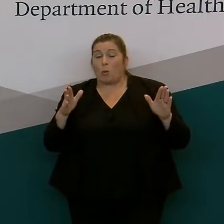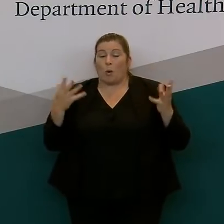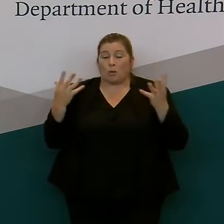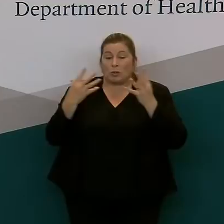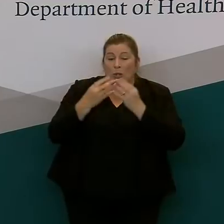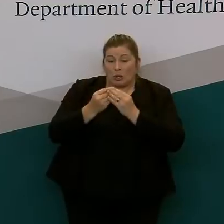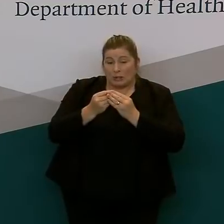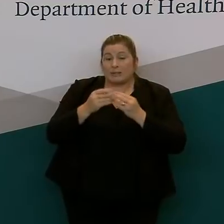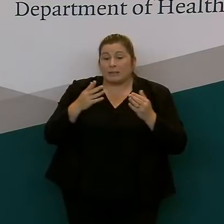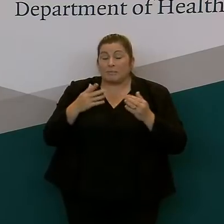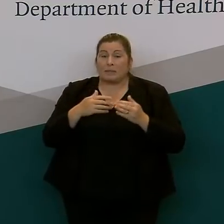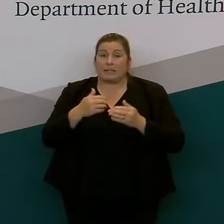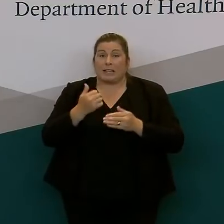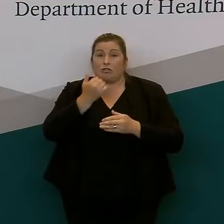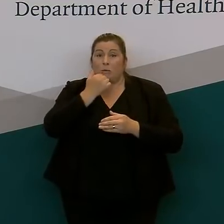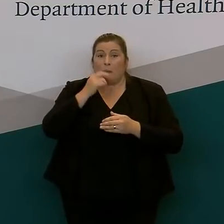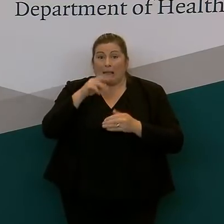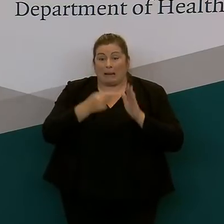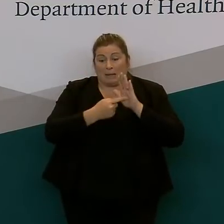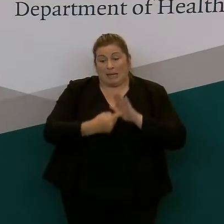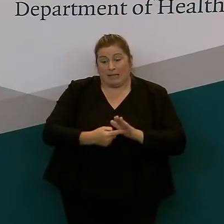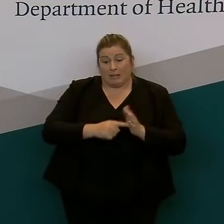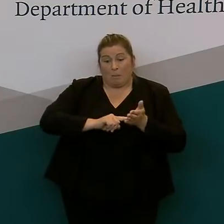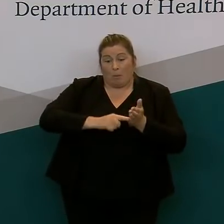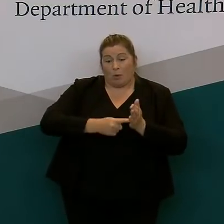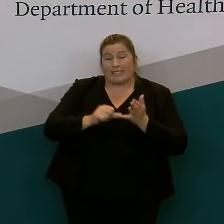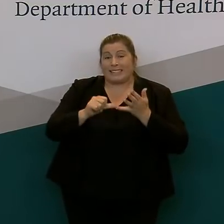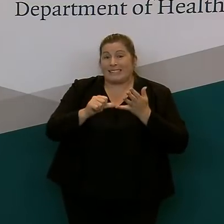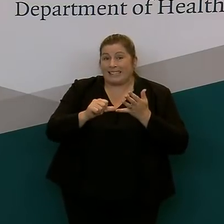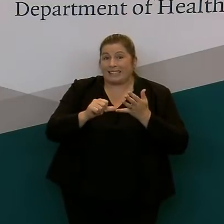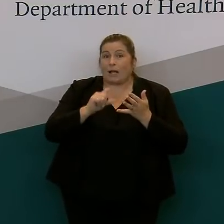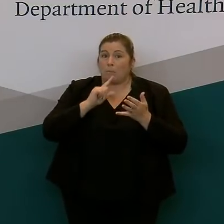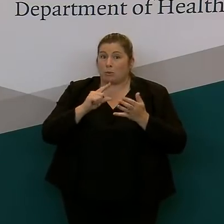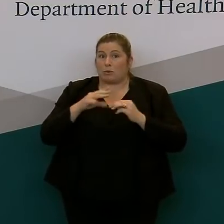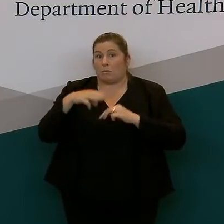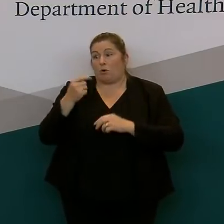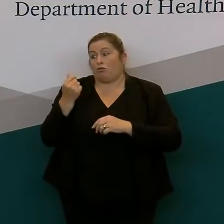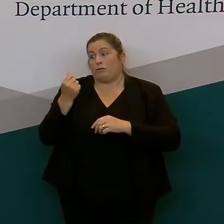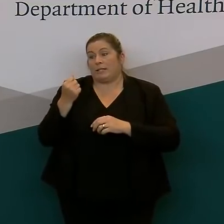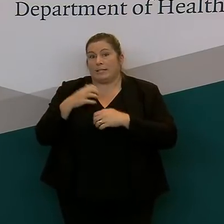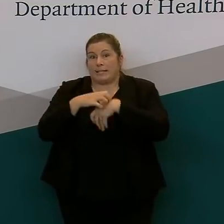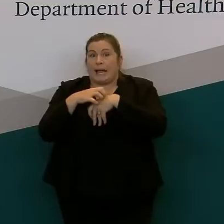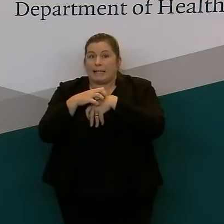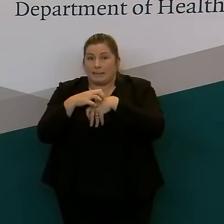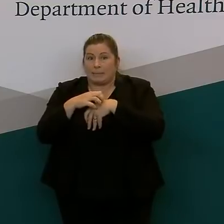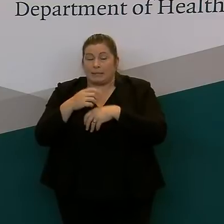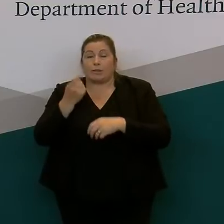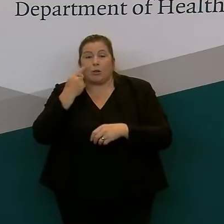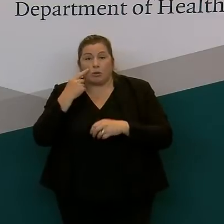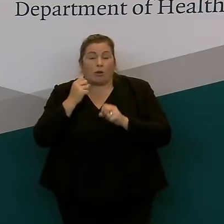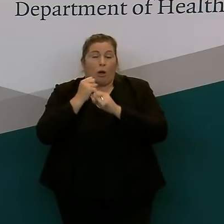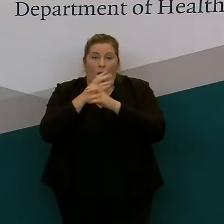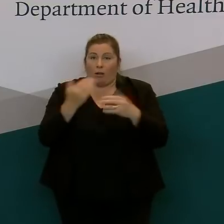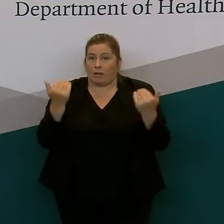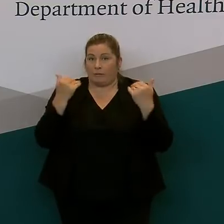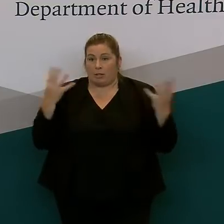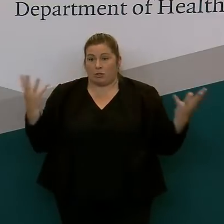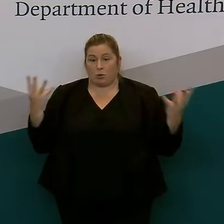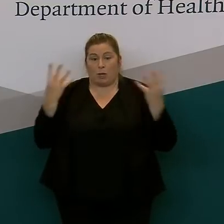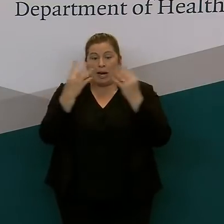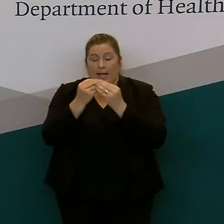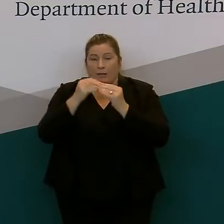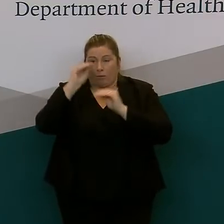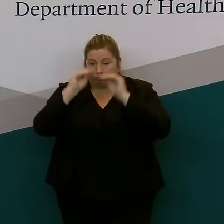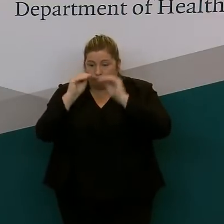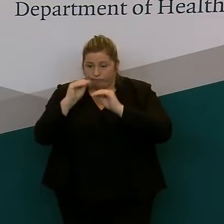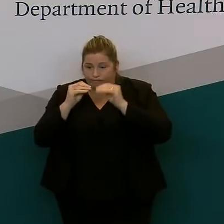could be as low as 0.6, but more recent estimates, based on taking all the data together,